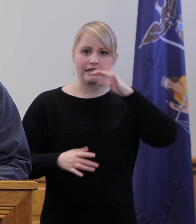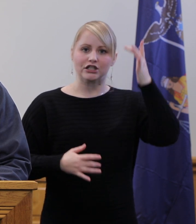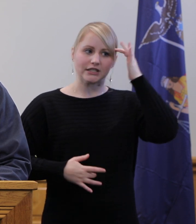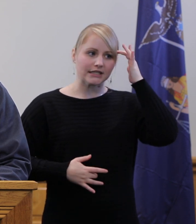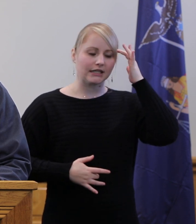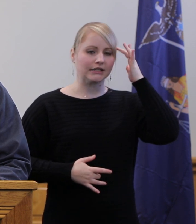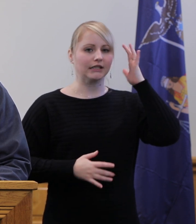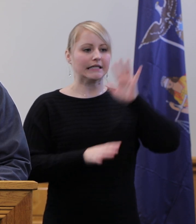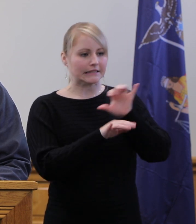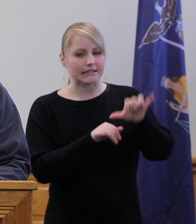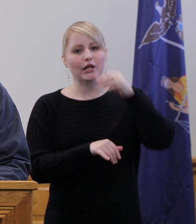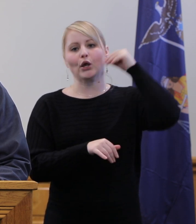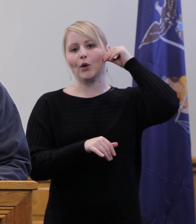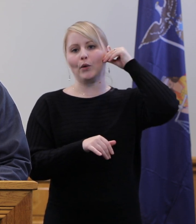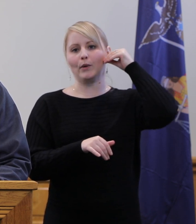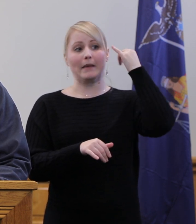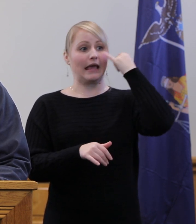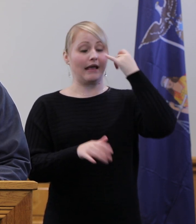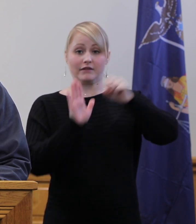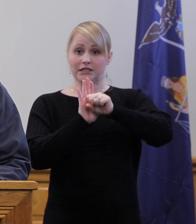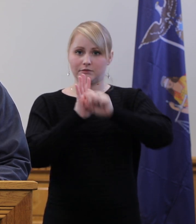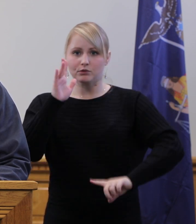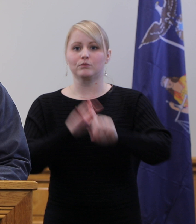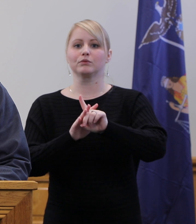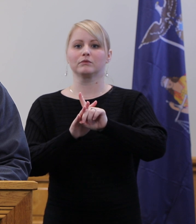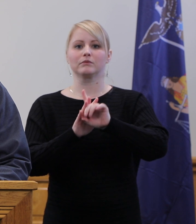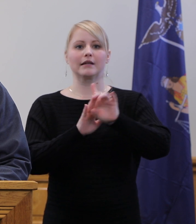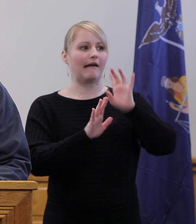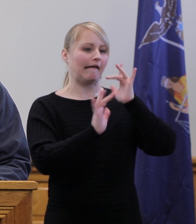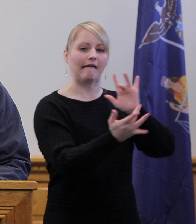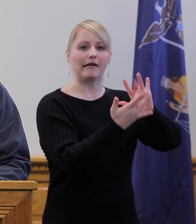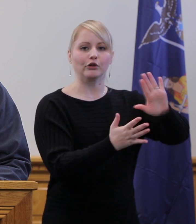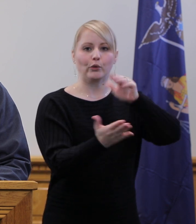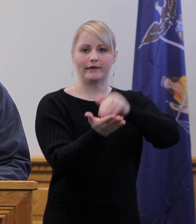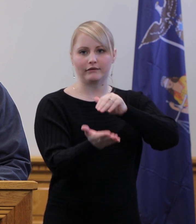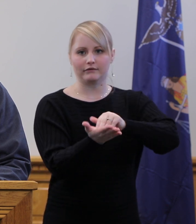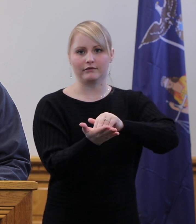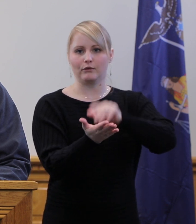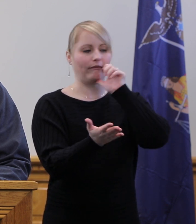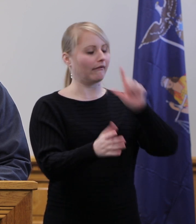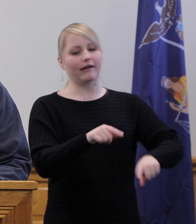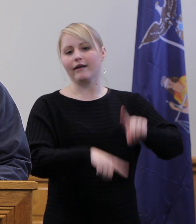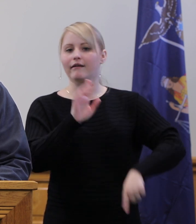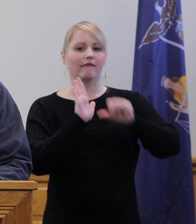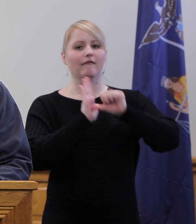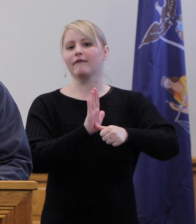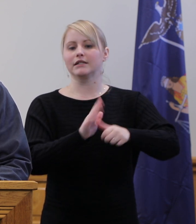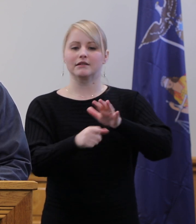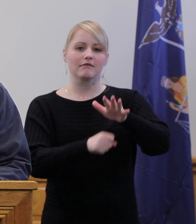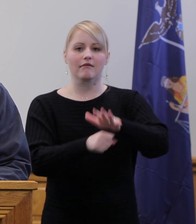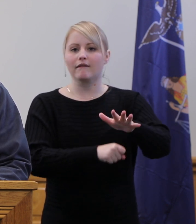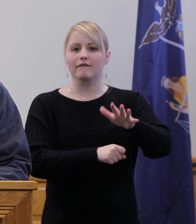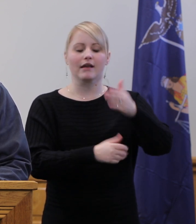symptoms, contact your primary care physician and make arrangements to be tested. We can't emphasize this enough. Thank you to